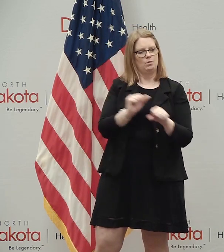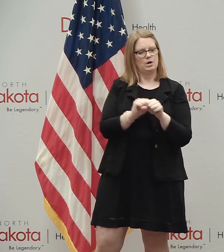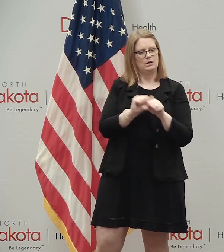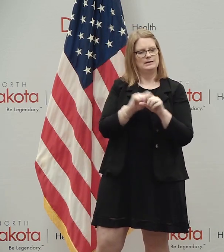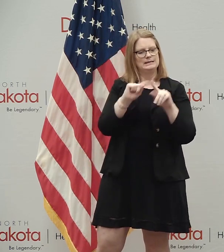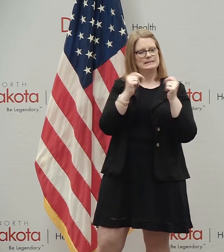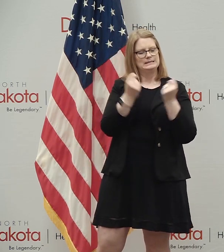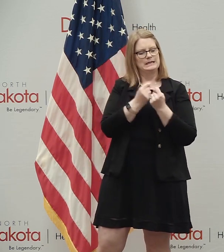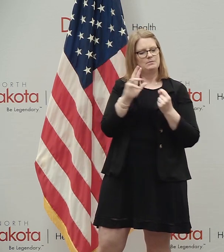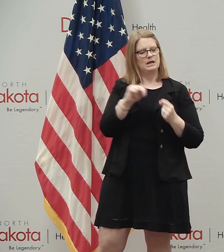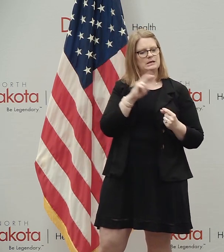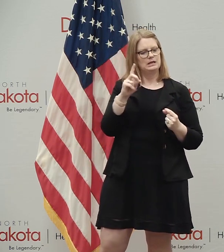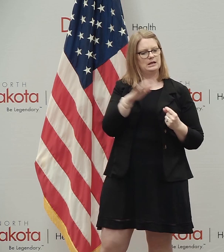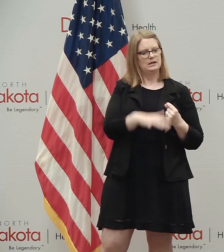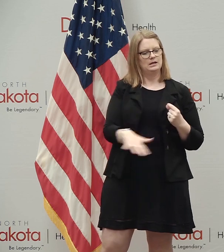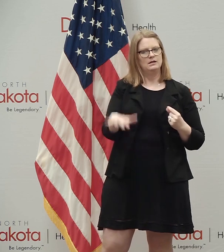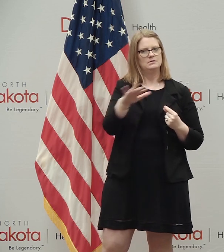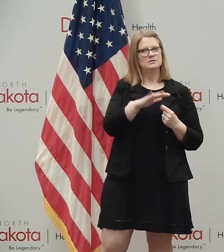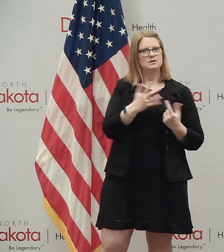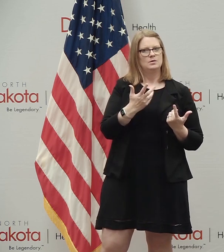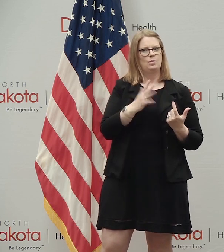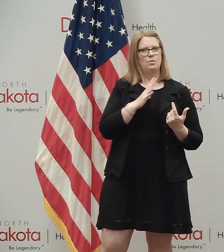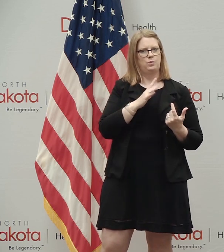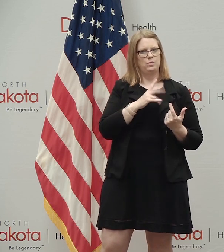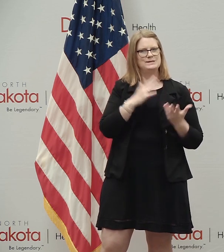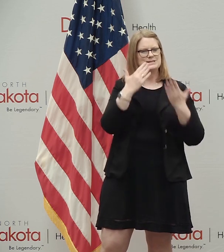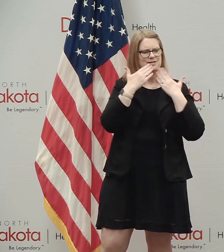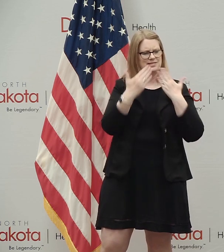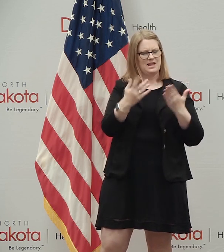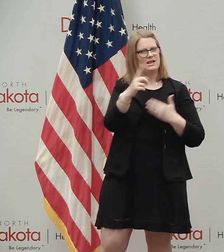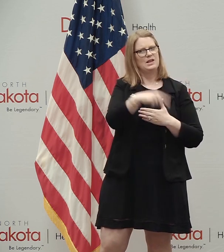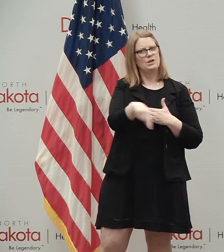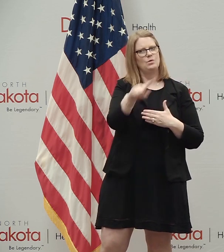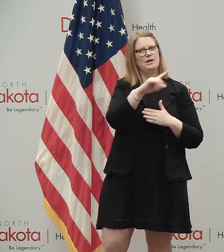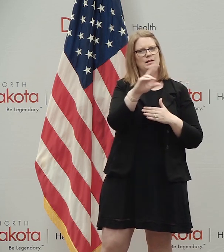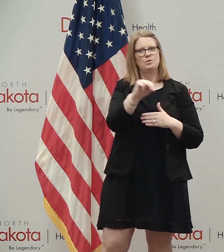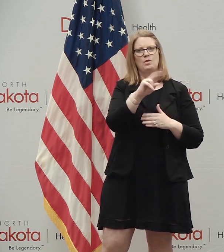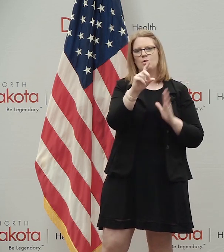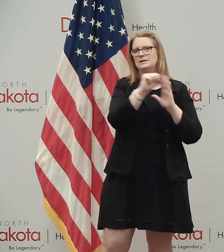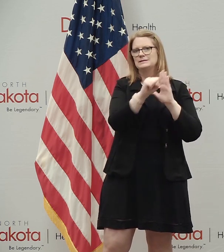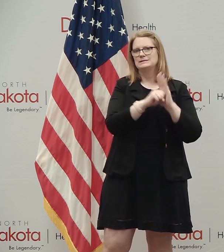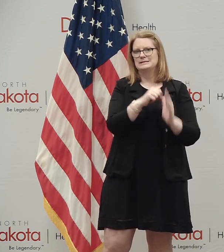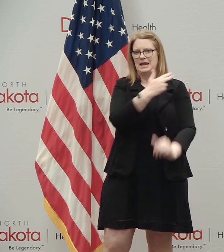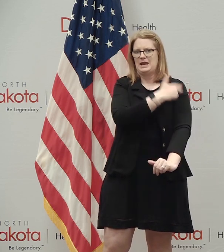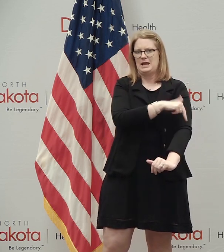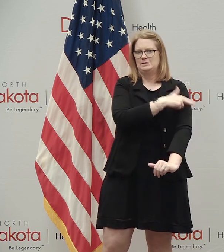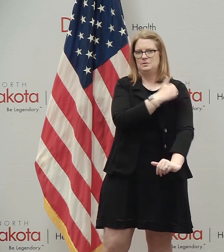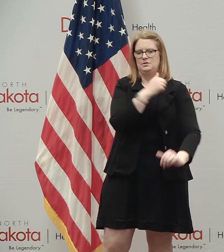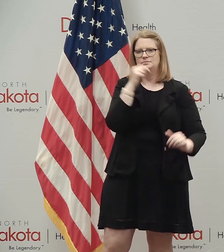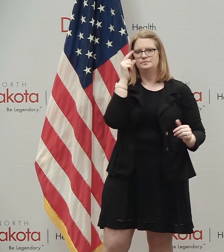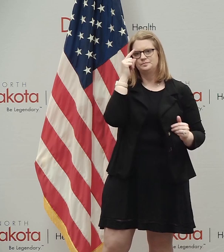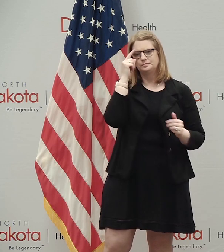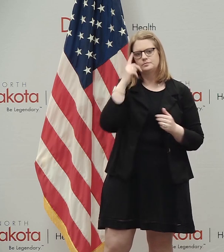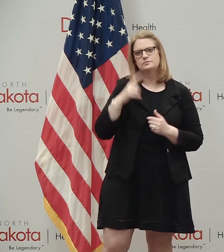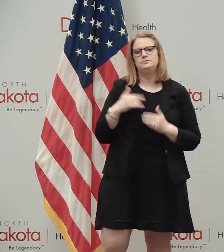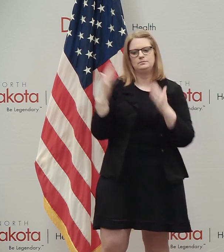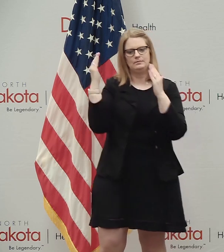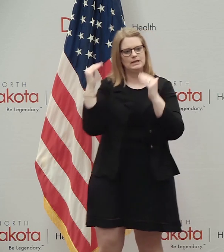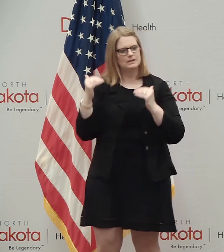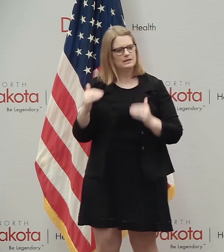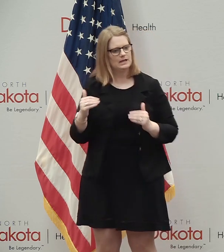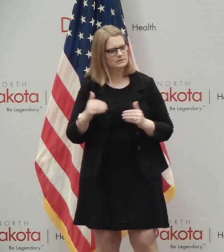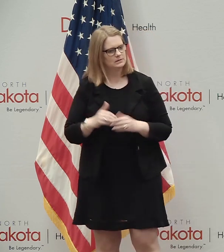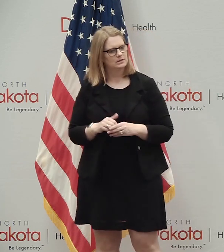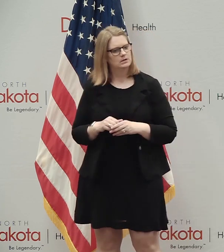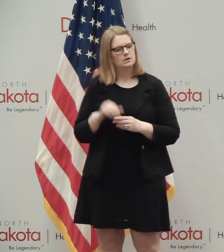Team ND across North Dakota. So thank you to all the members and all the leaders at the North Dakota State Hospital. Next update is